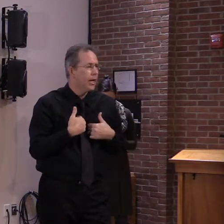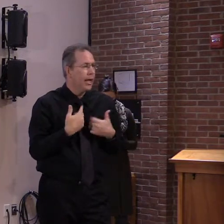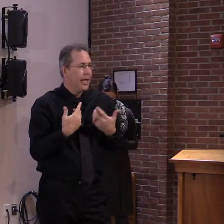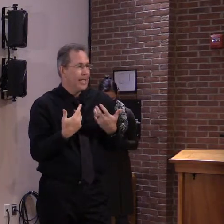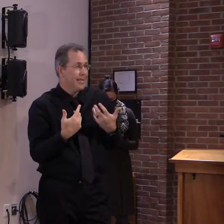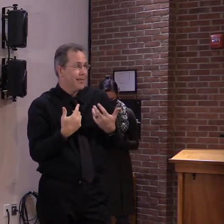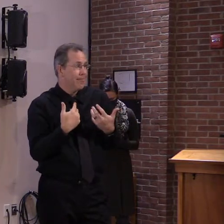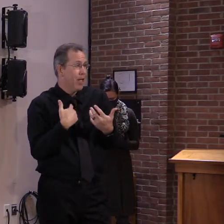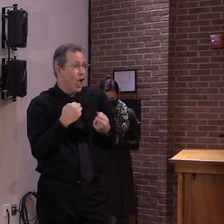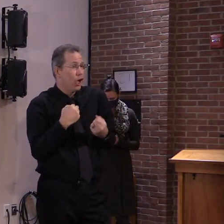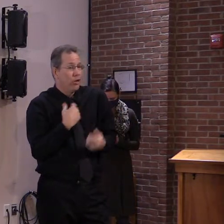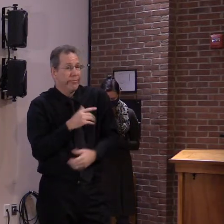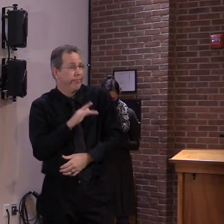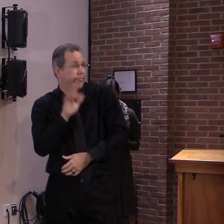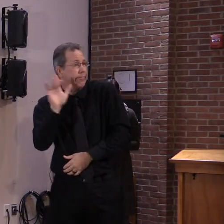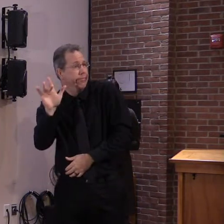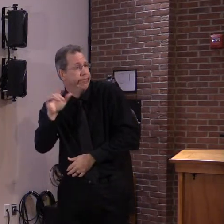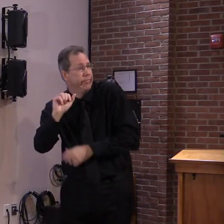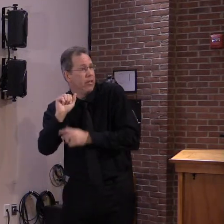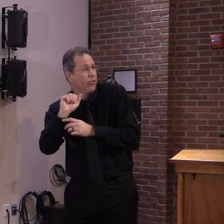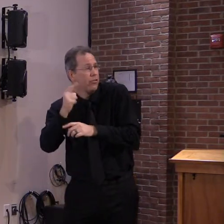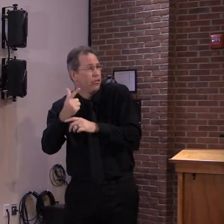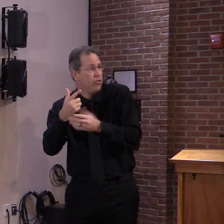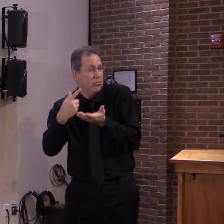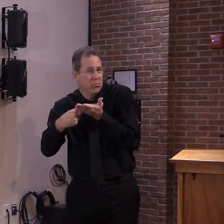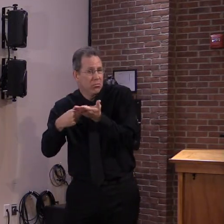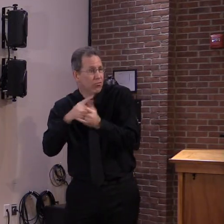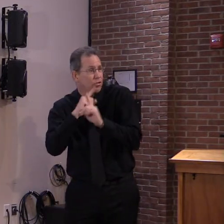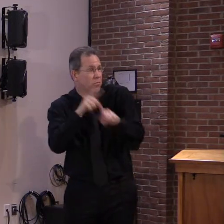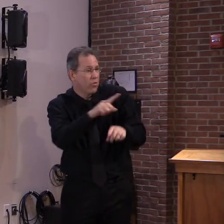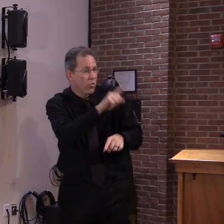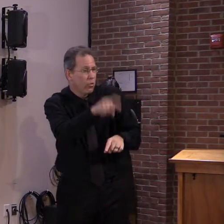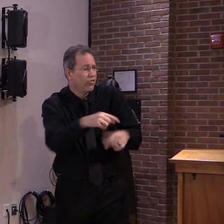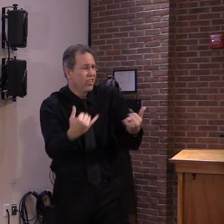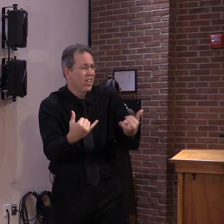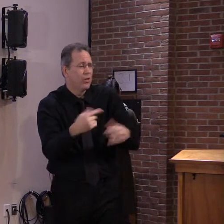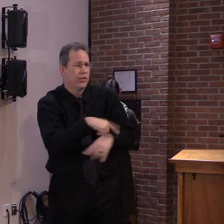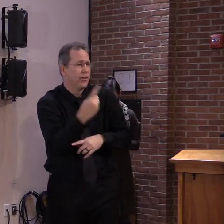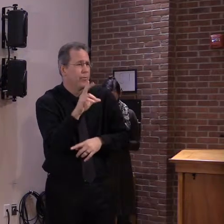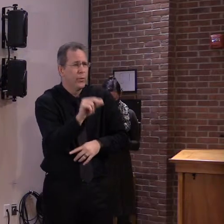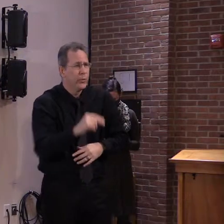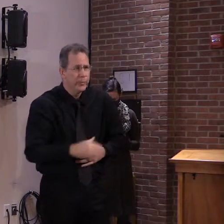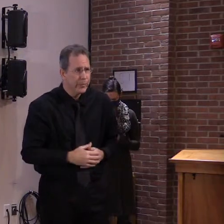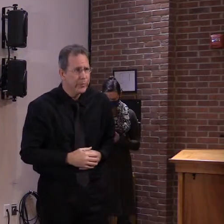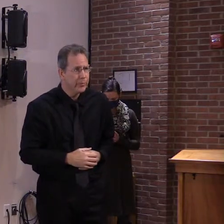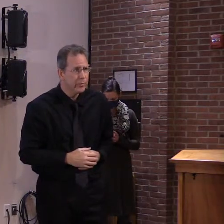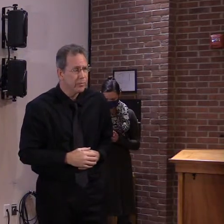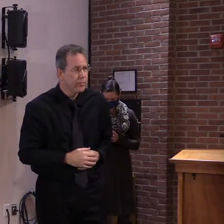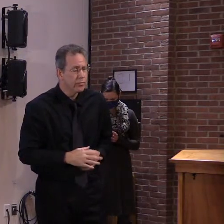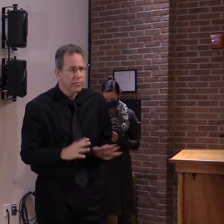have any response at this point because I just don't have the answers.